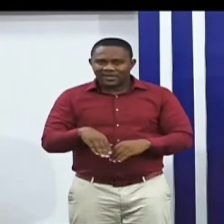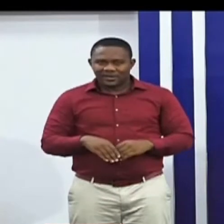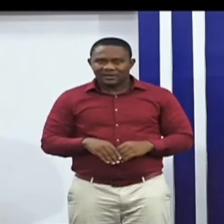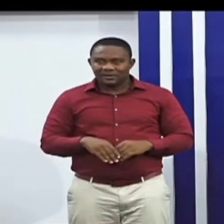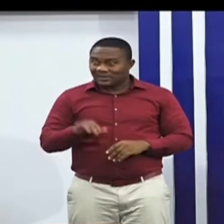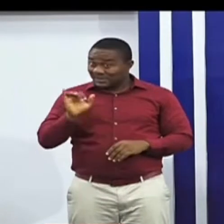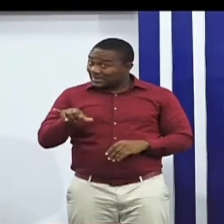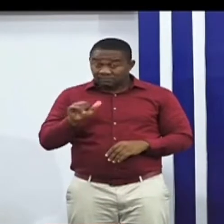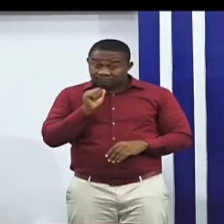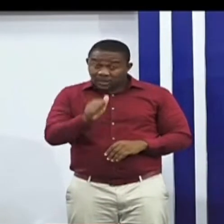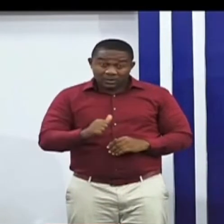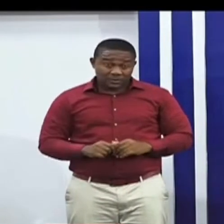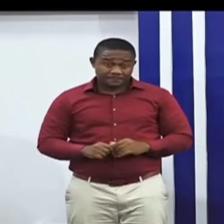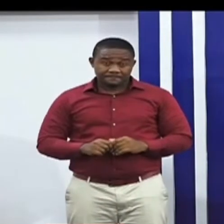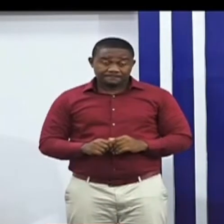the